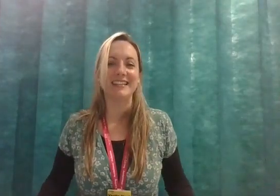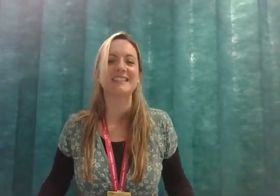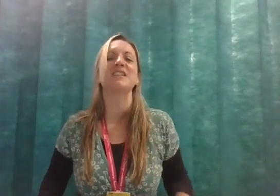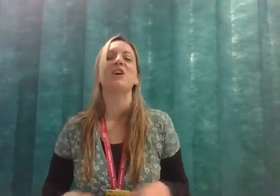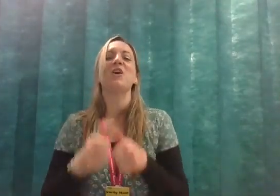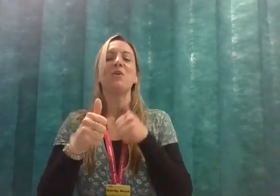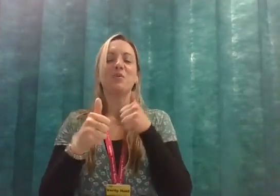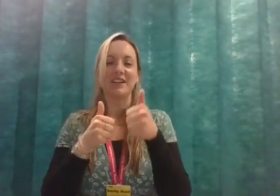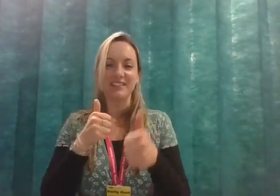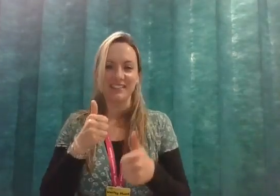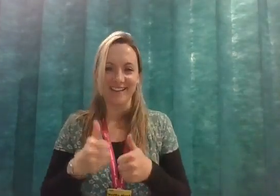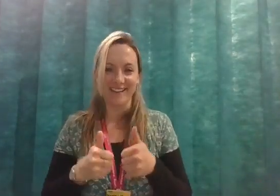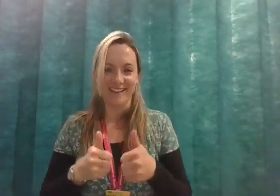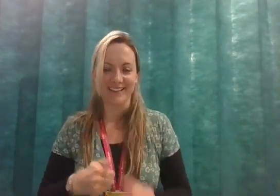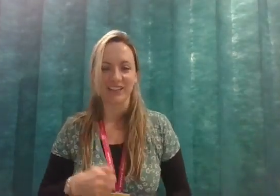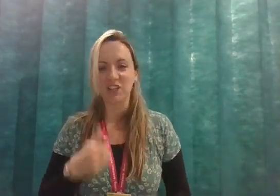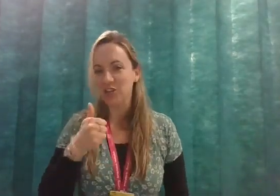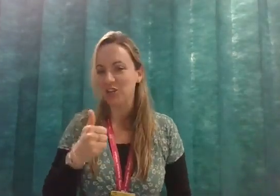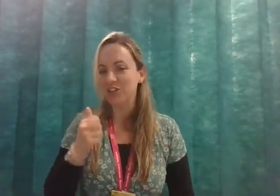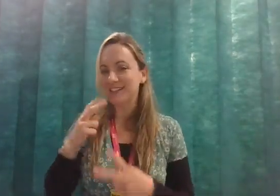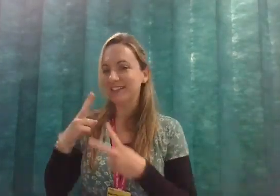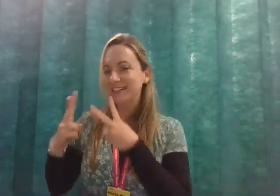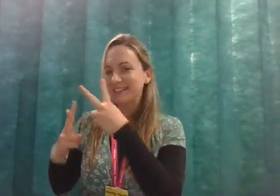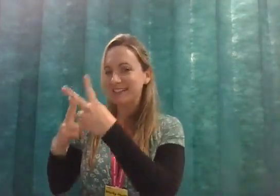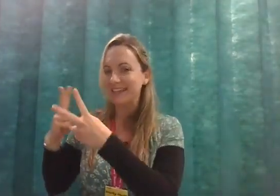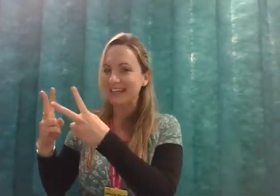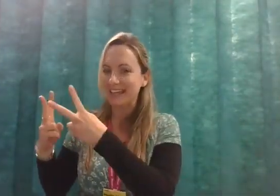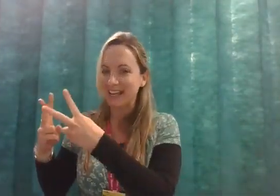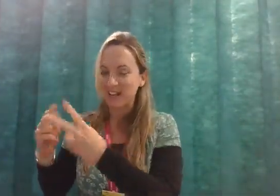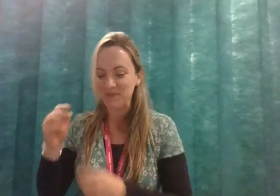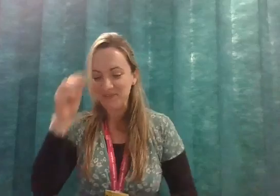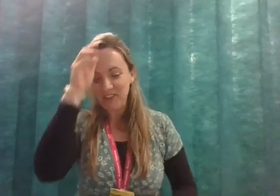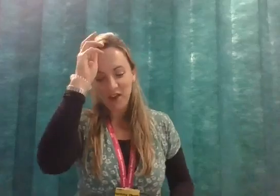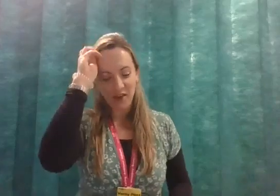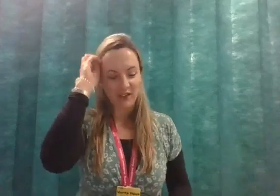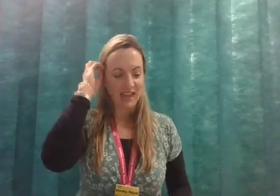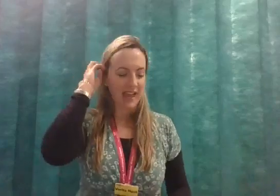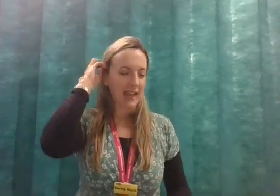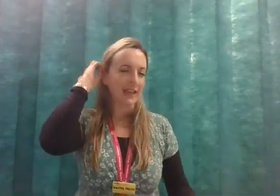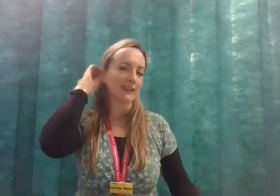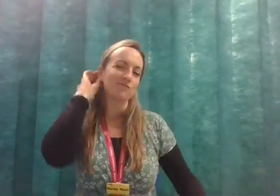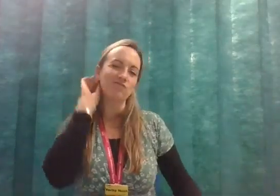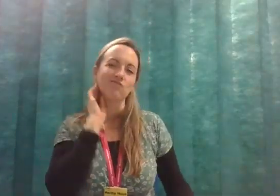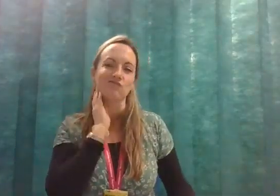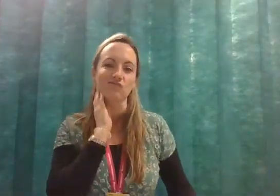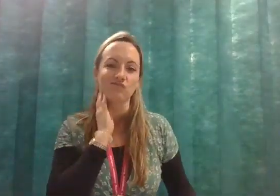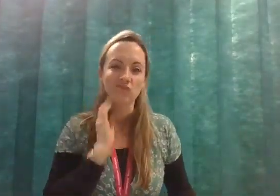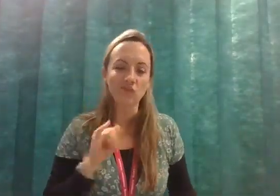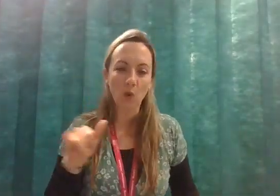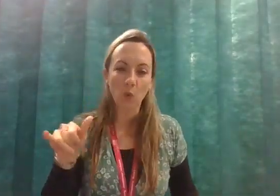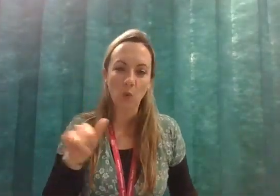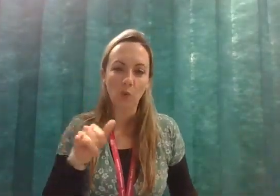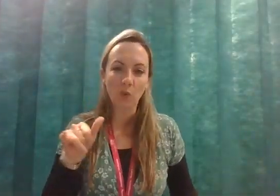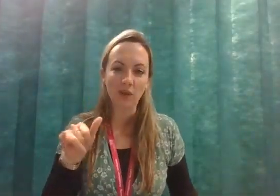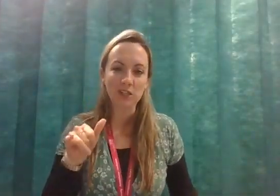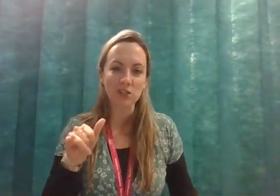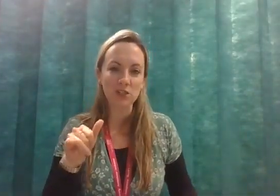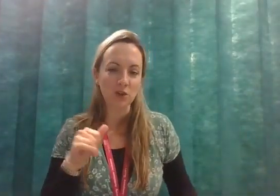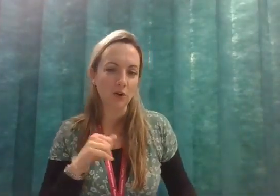knees. Well done. Good singing. Okay, which